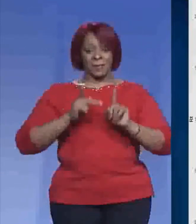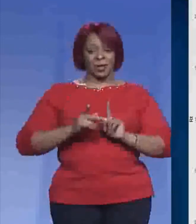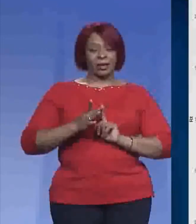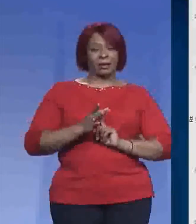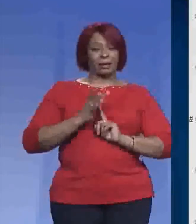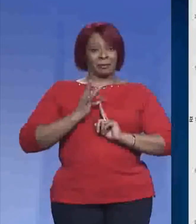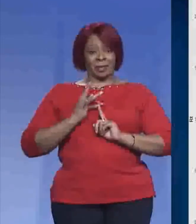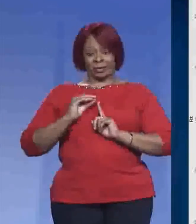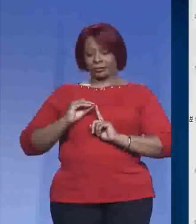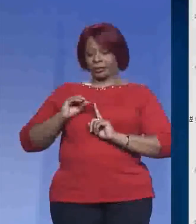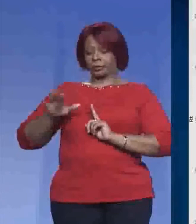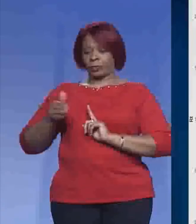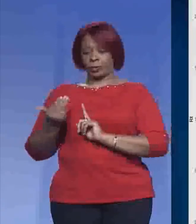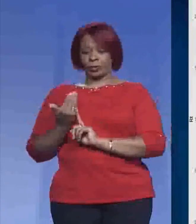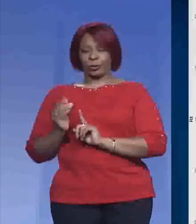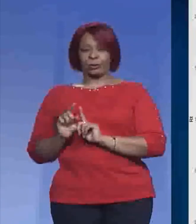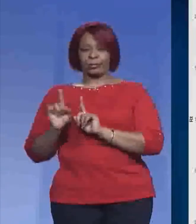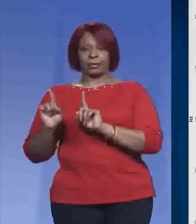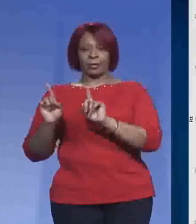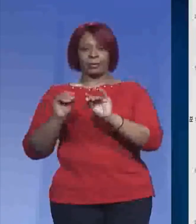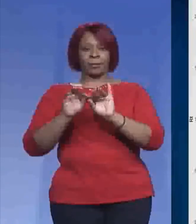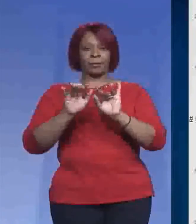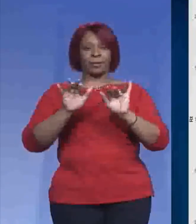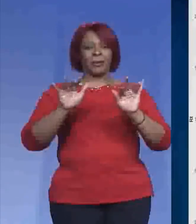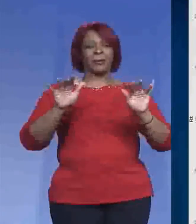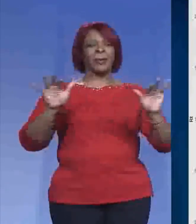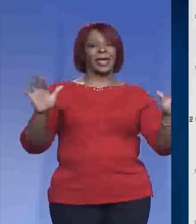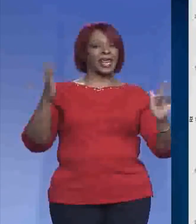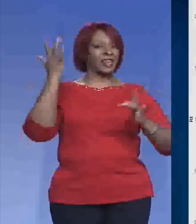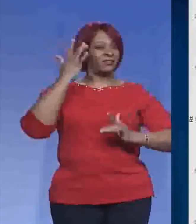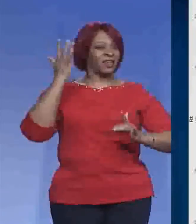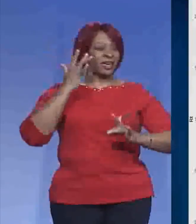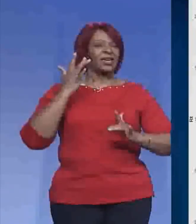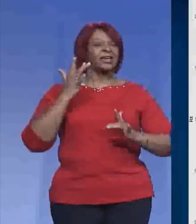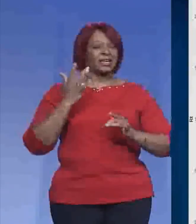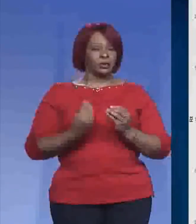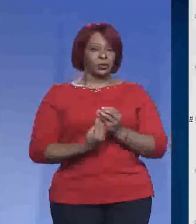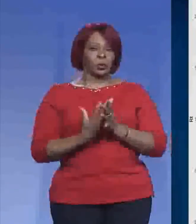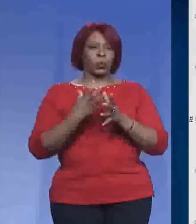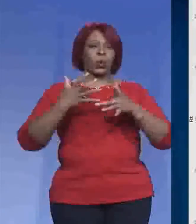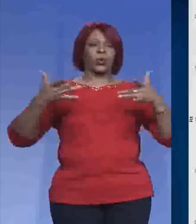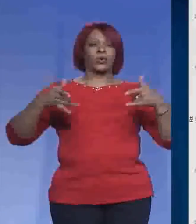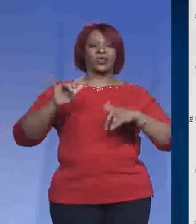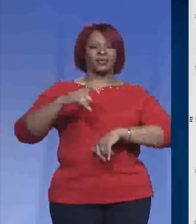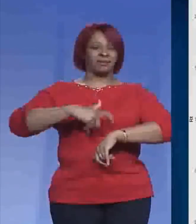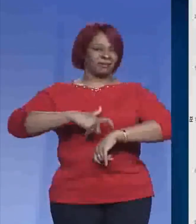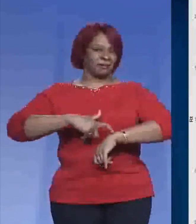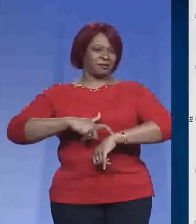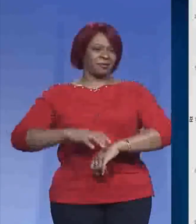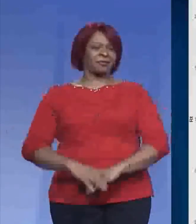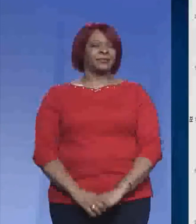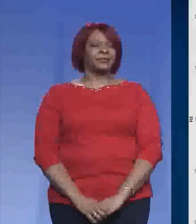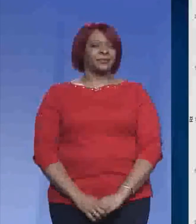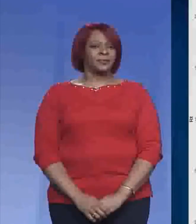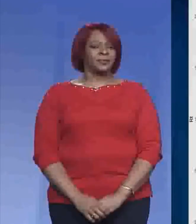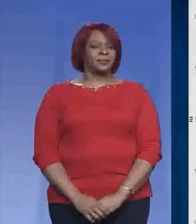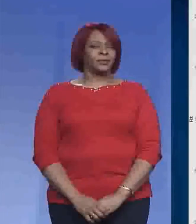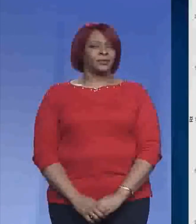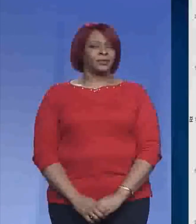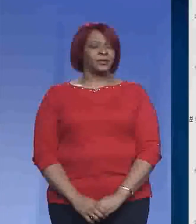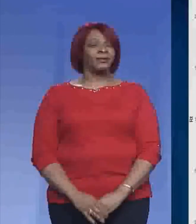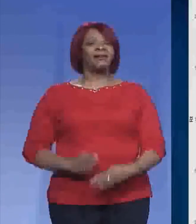creating more than 1 new case. In other words, the epidemic was growing during that time. But